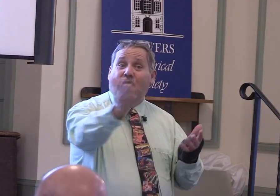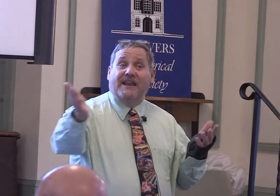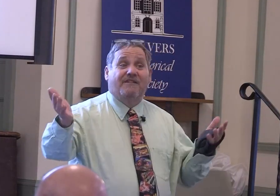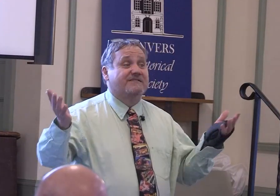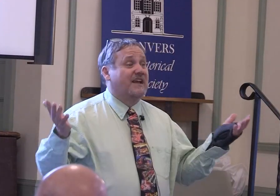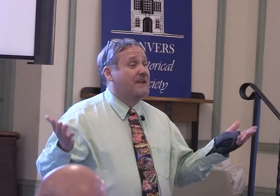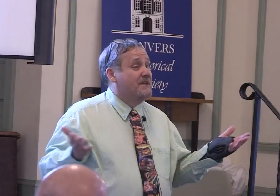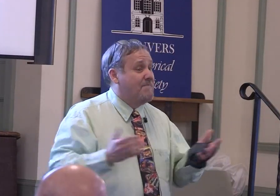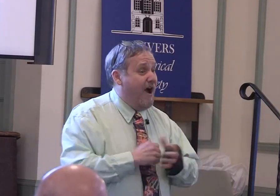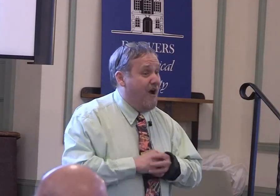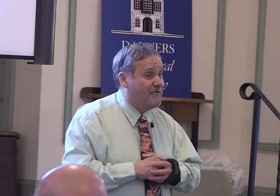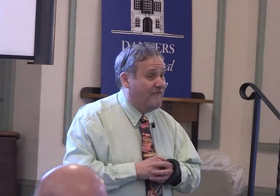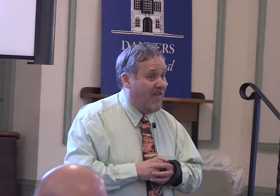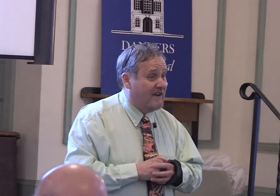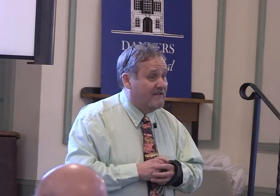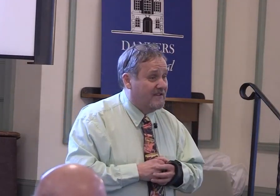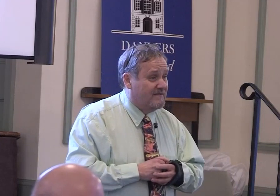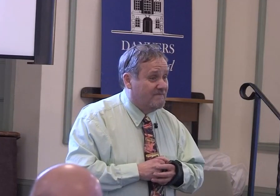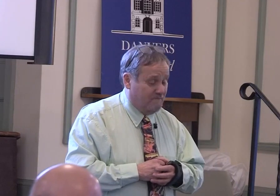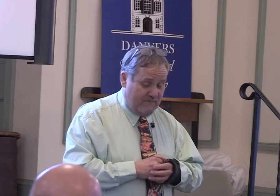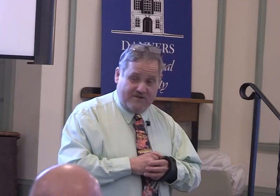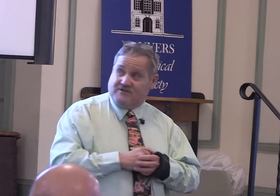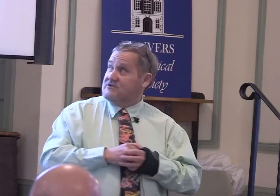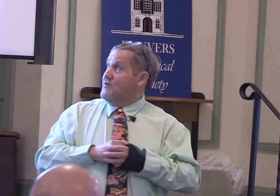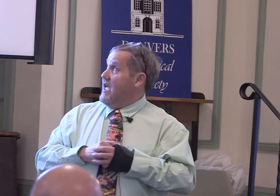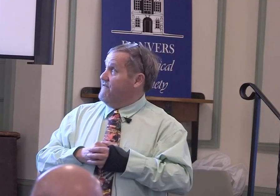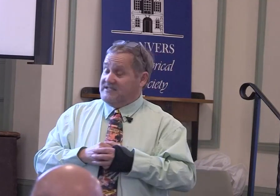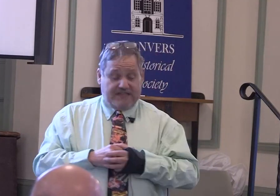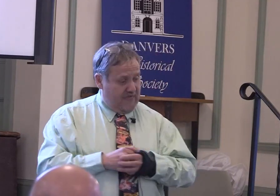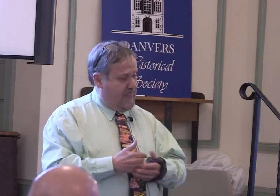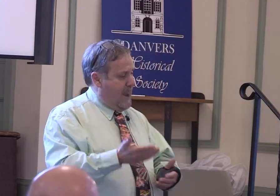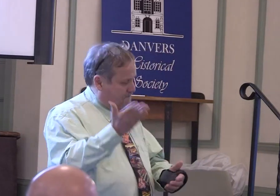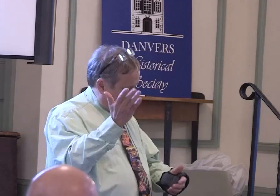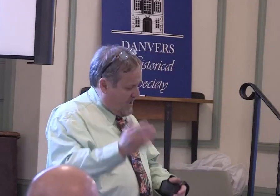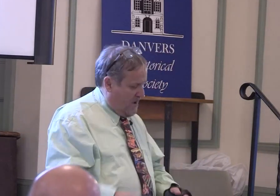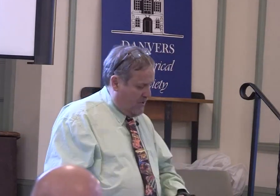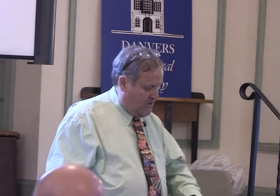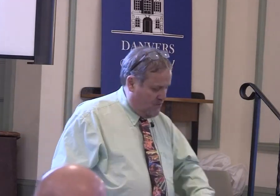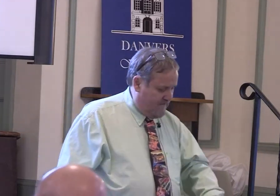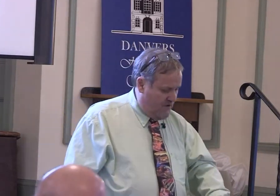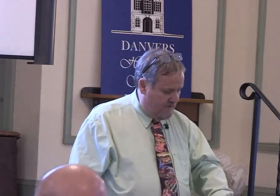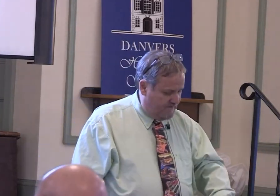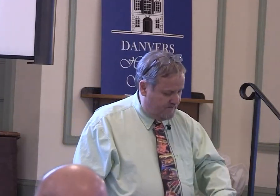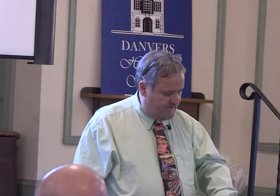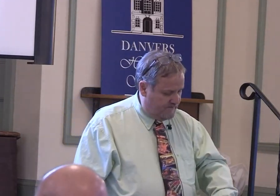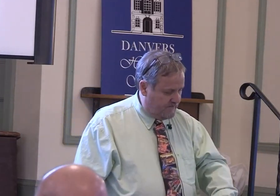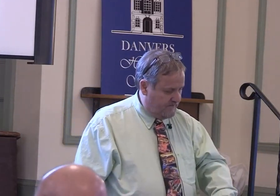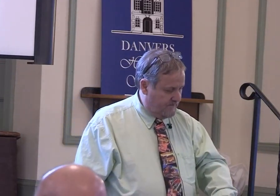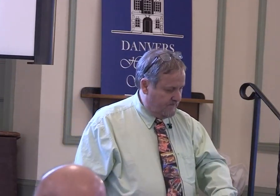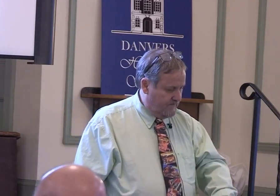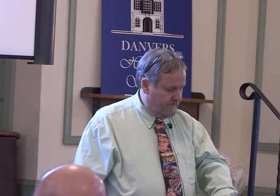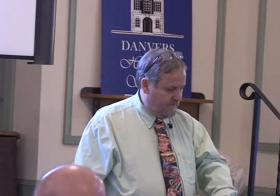hopefully everyone here is gonna be a part of that. So having said that, I'm gonna move on.